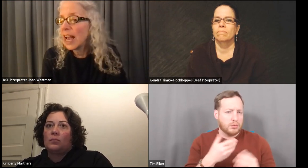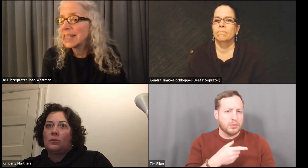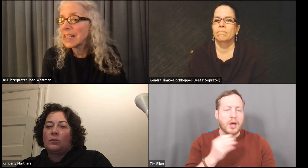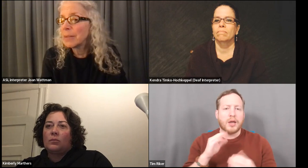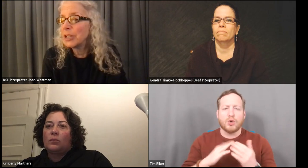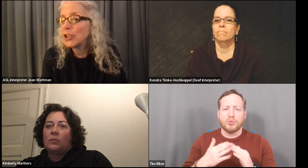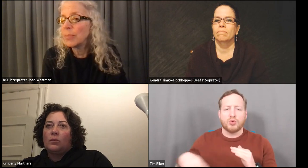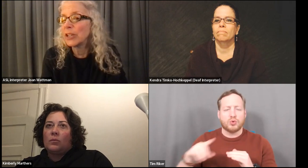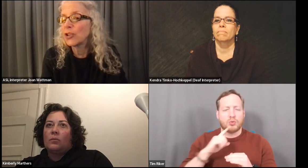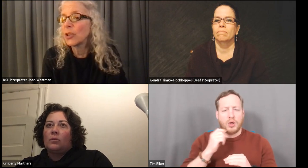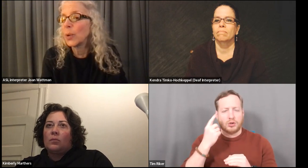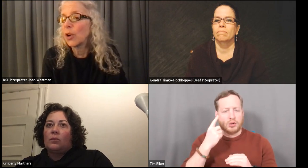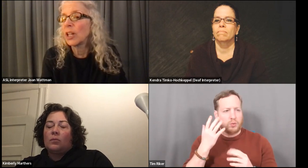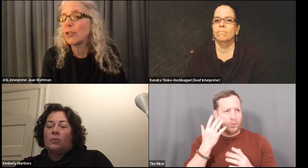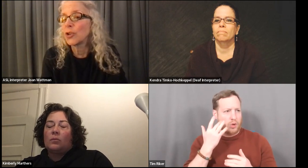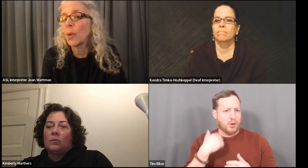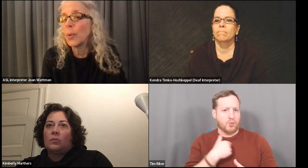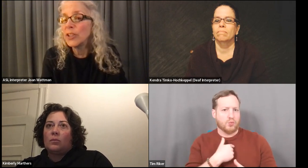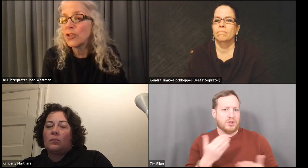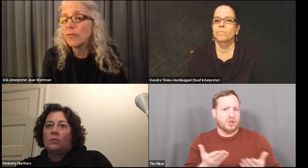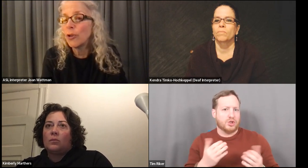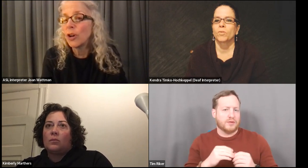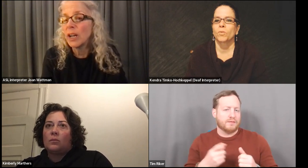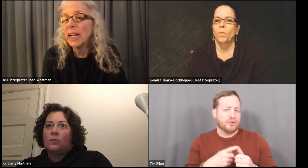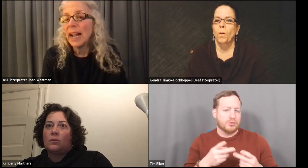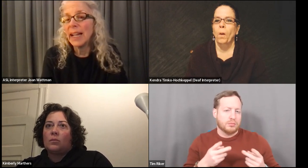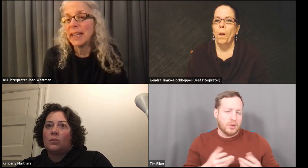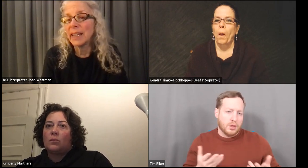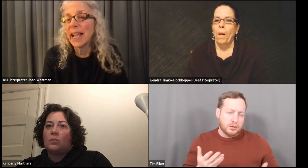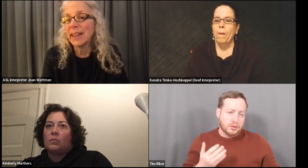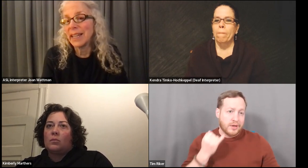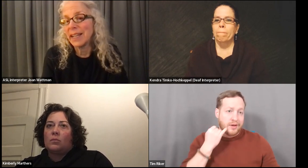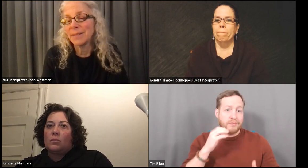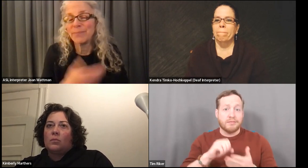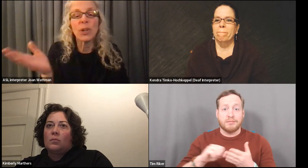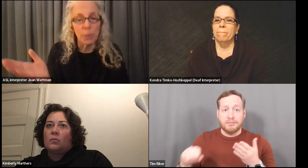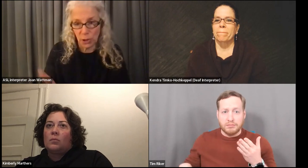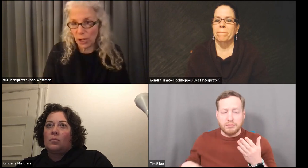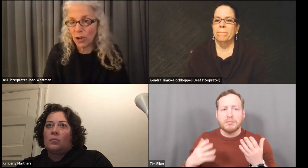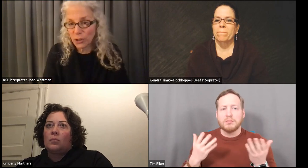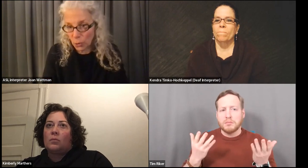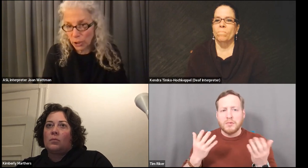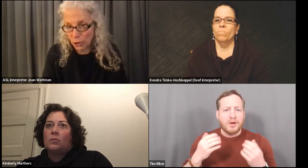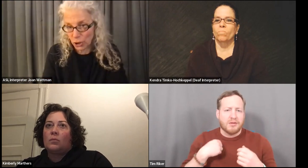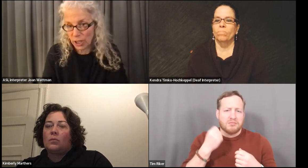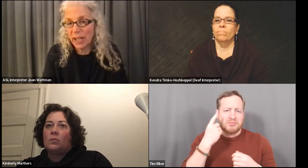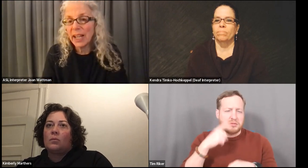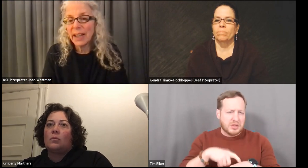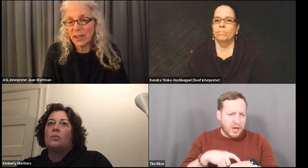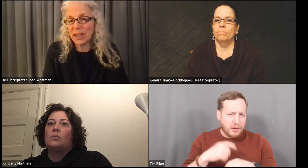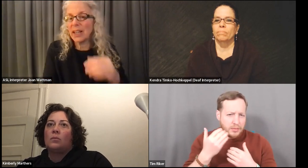page as the commission to make sure that we all understood what we stood for and that the community also